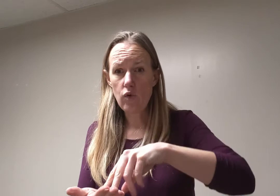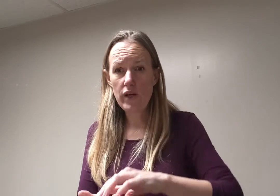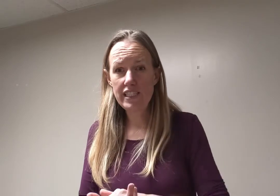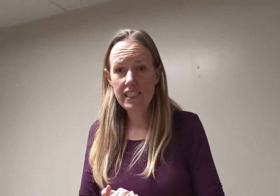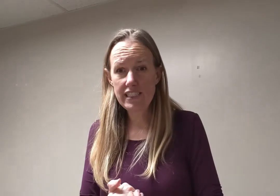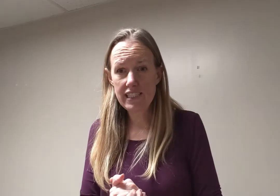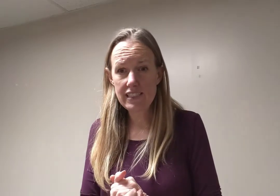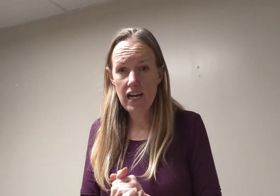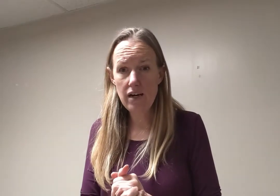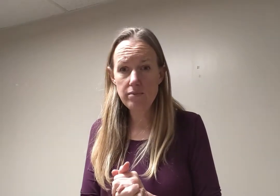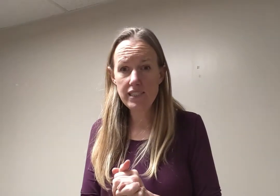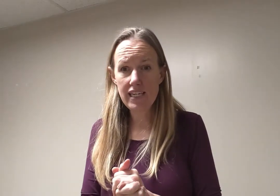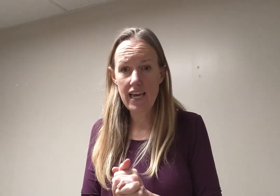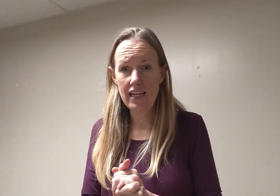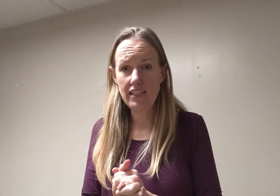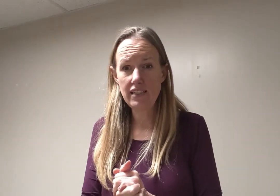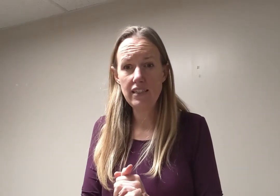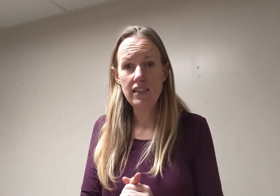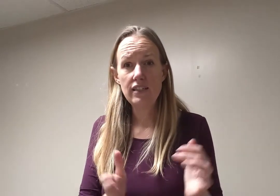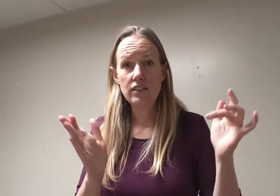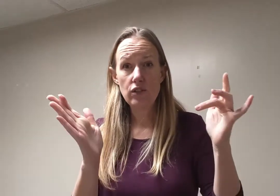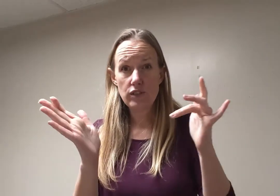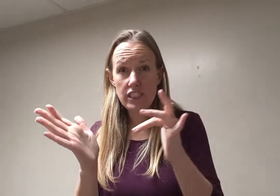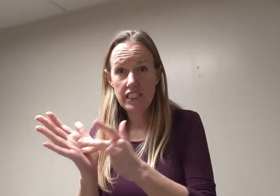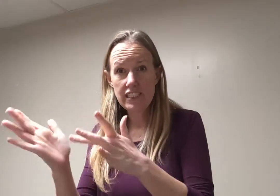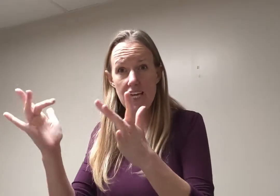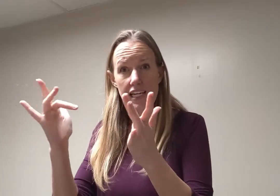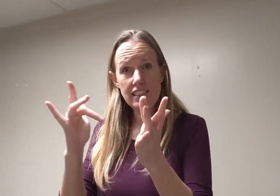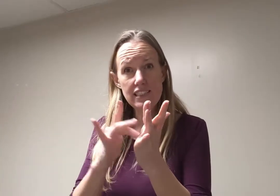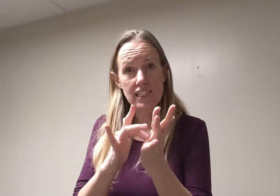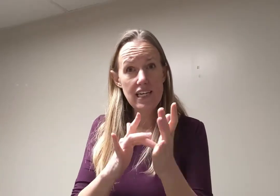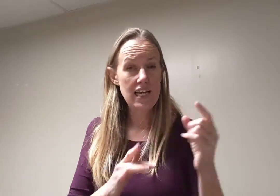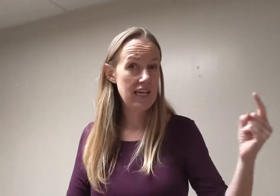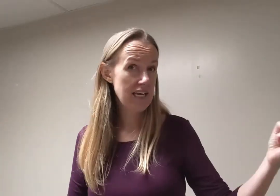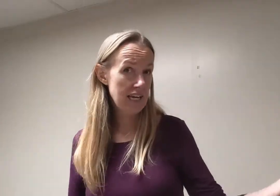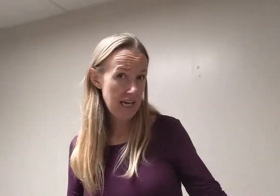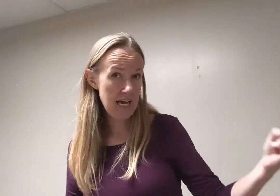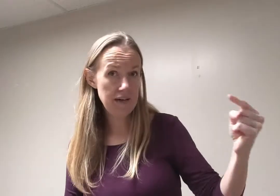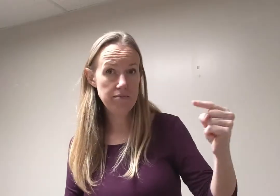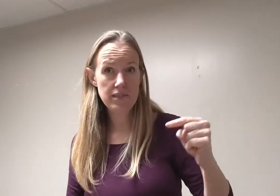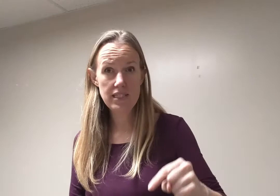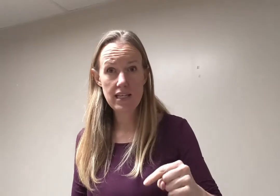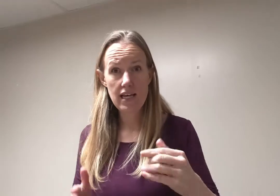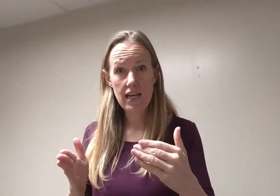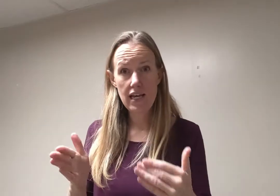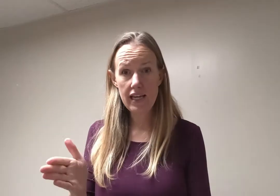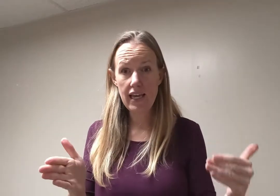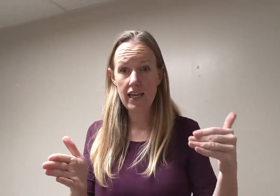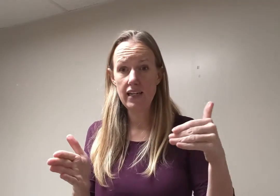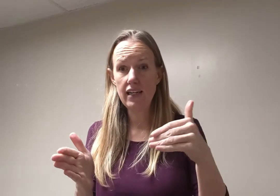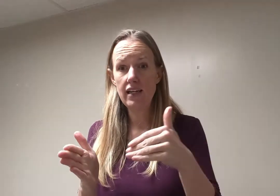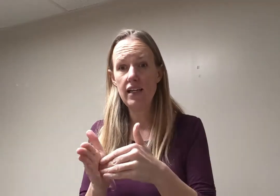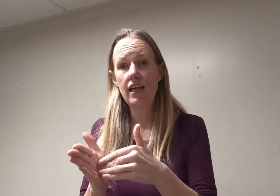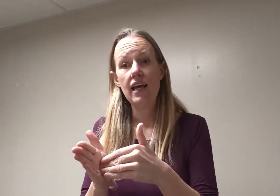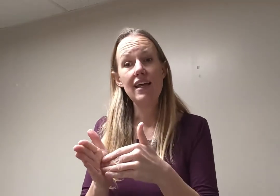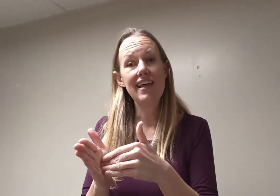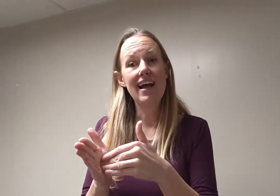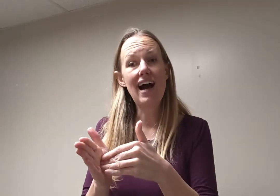when Jesus comes again. So Jesus comes again. And then